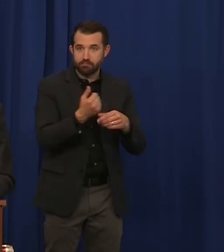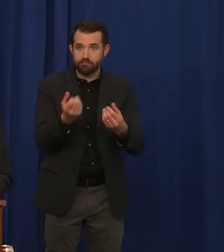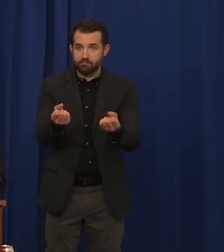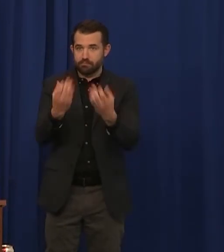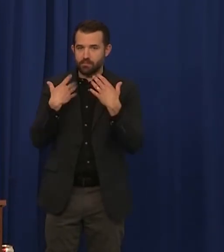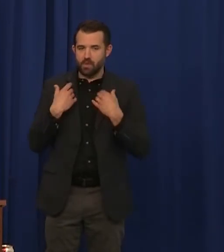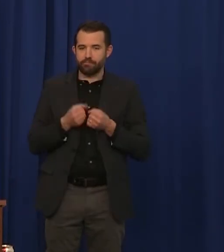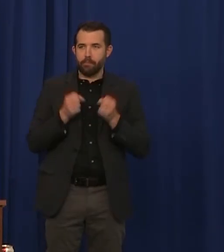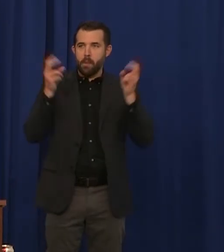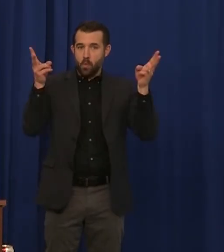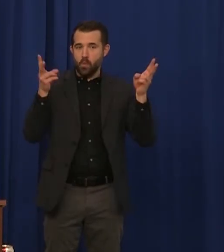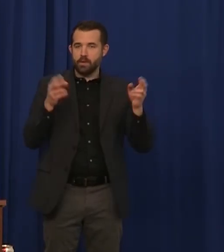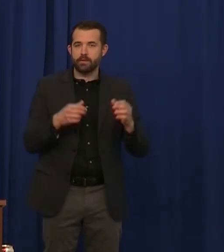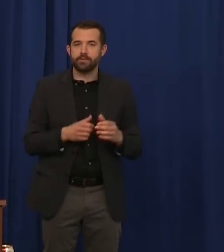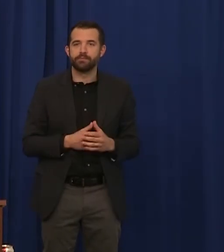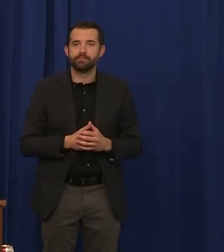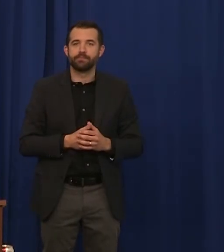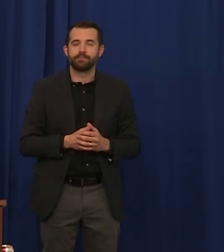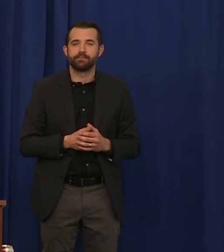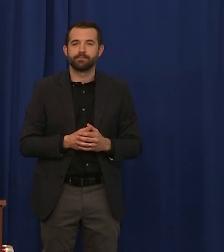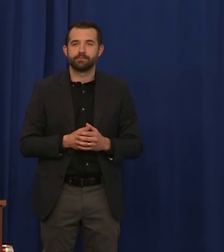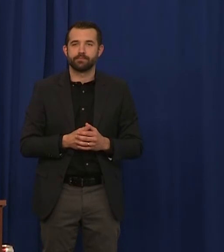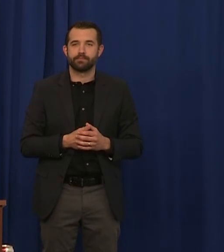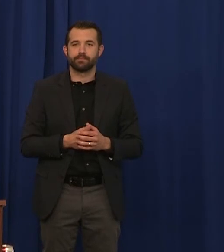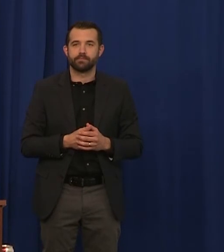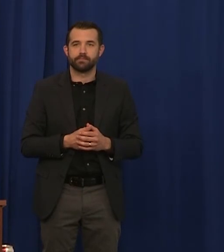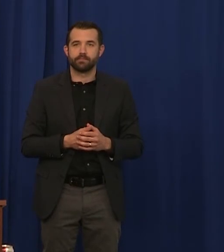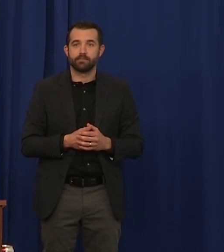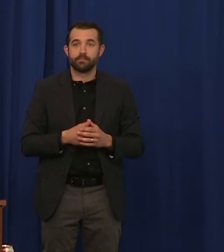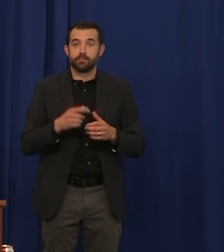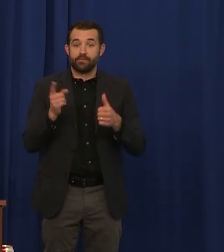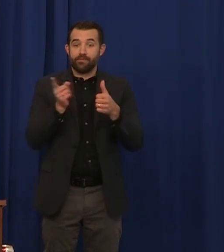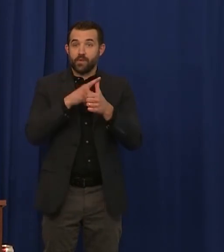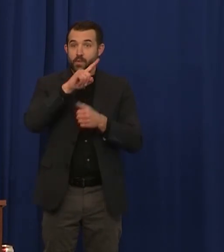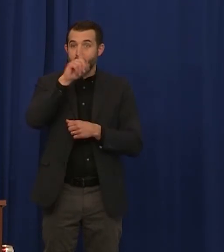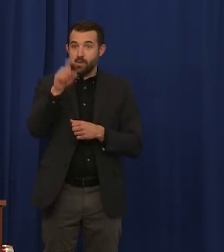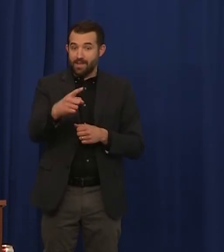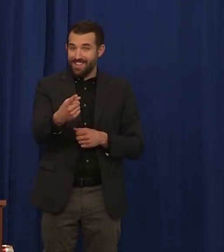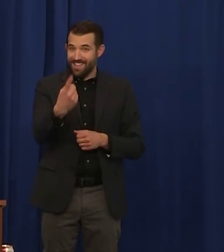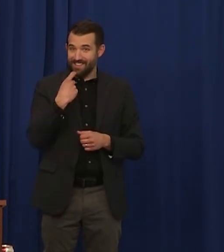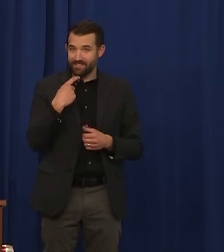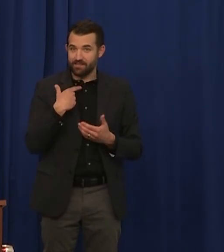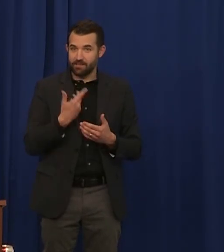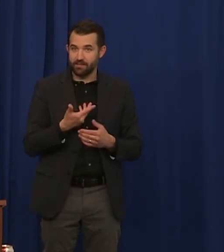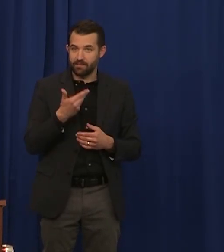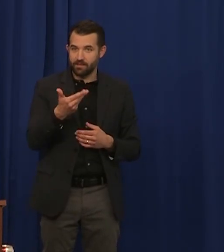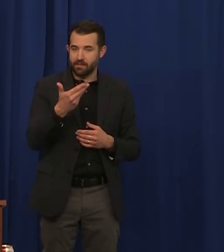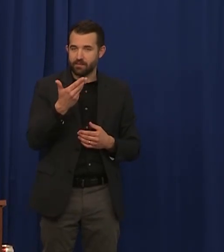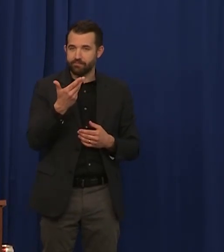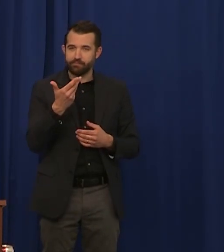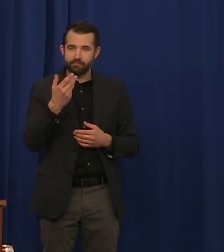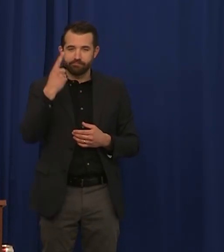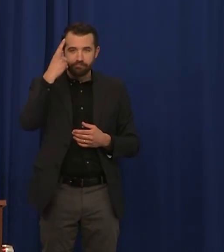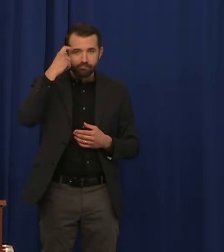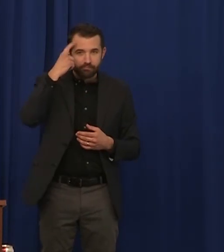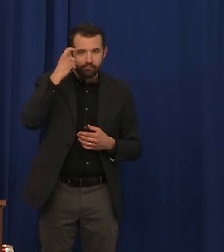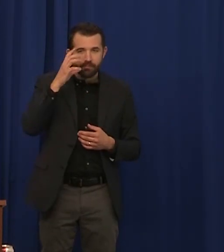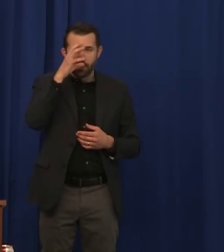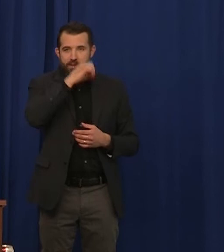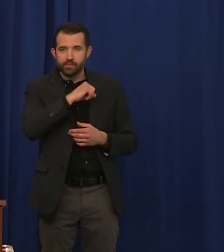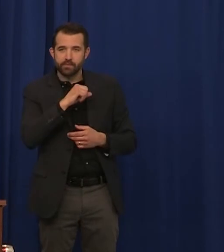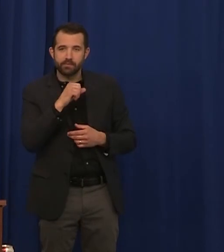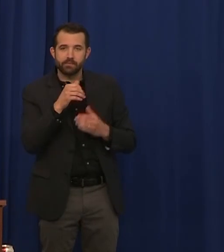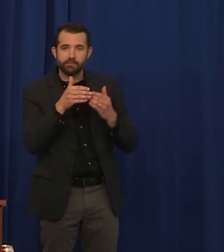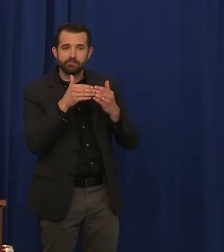And Donna, your first question, you skillfully asked me to, or invite me to speculate on what might happen in the next